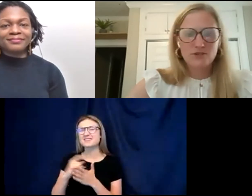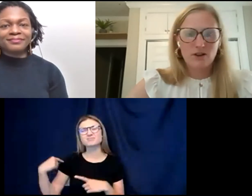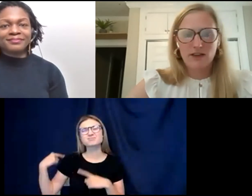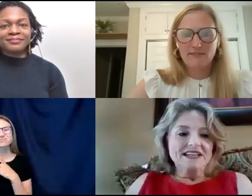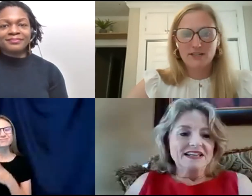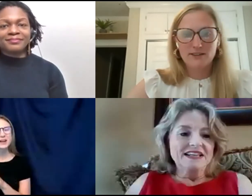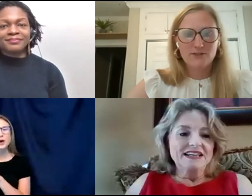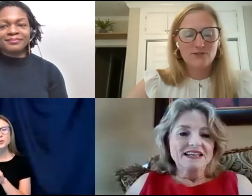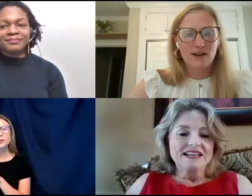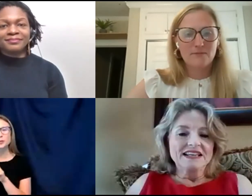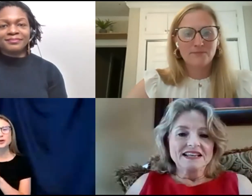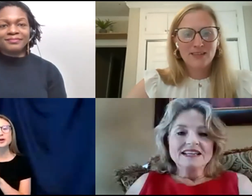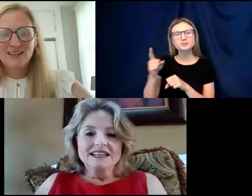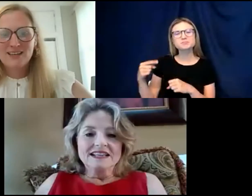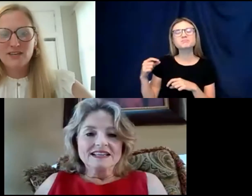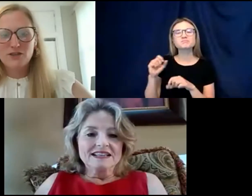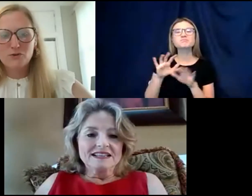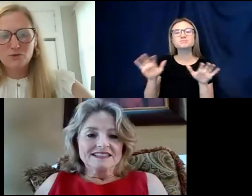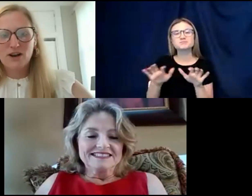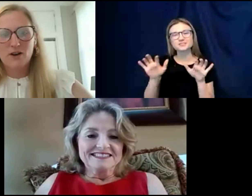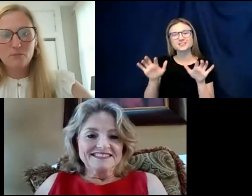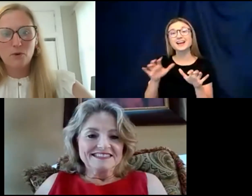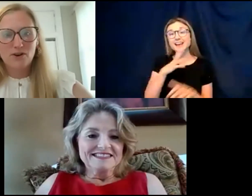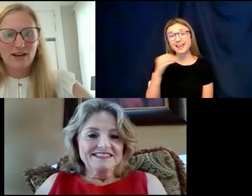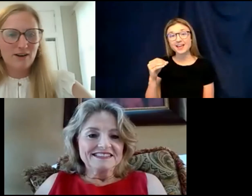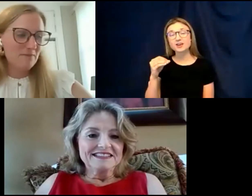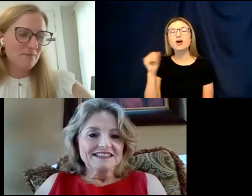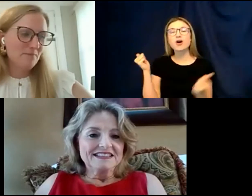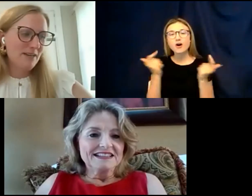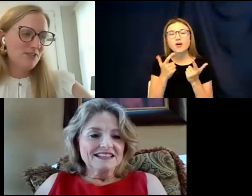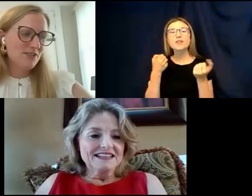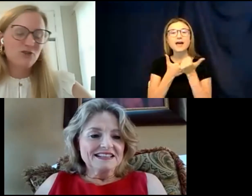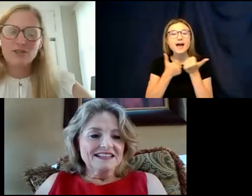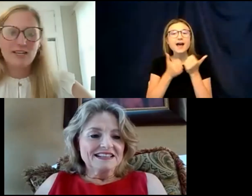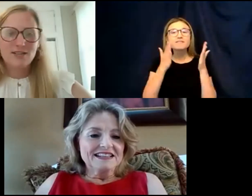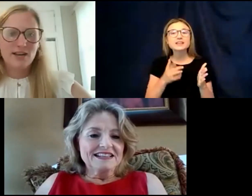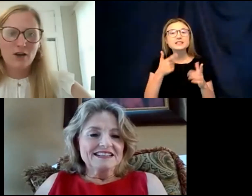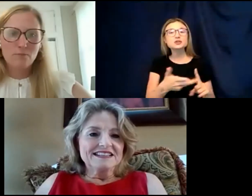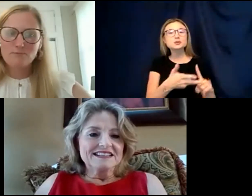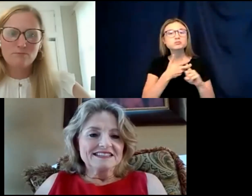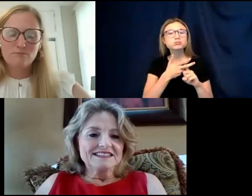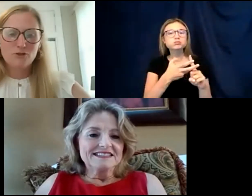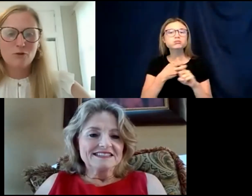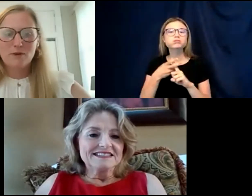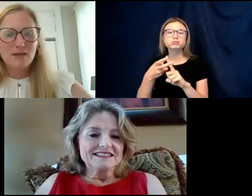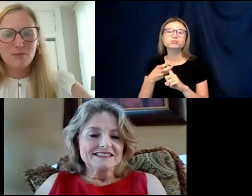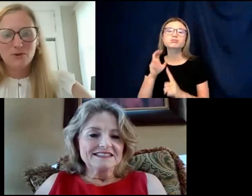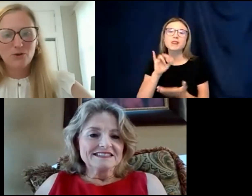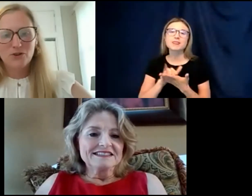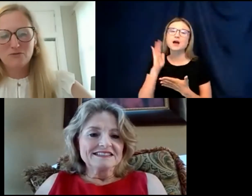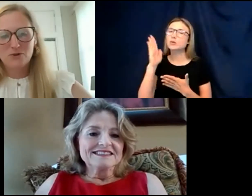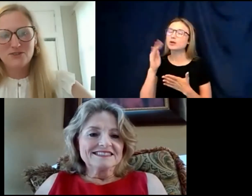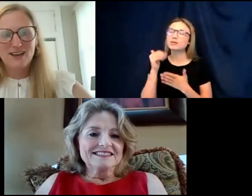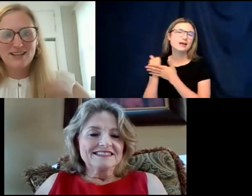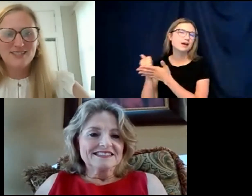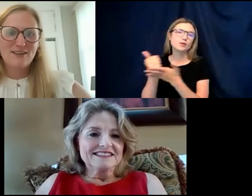task force and all the advocates that you got on board. It's going to help so many people,